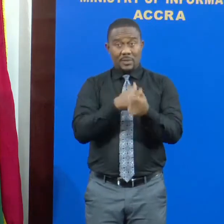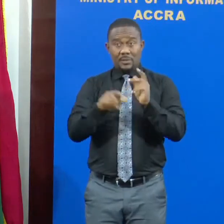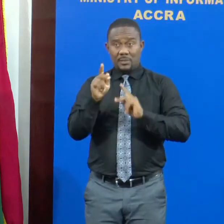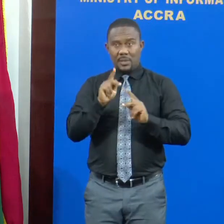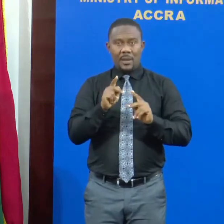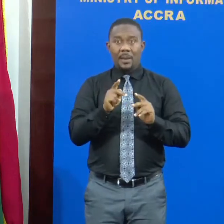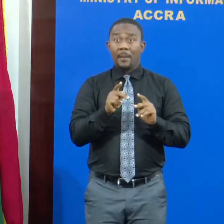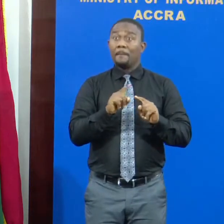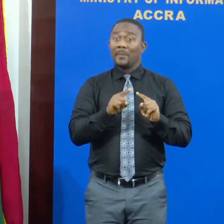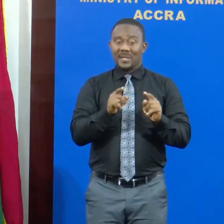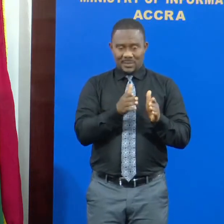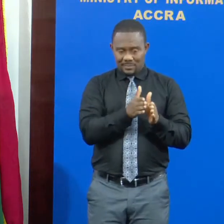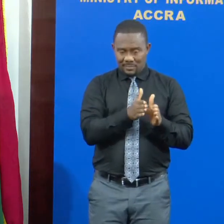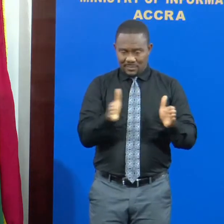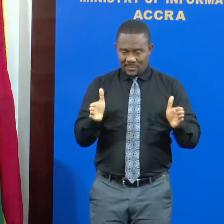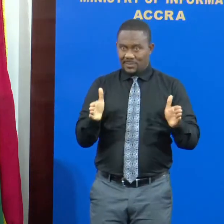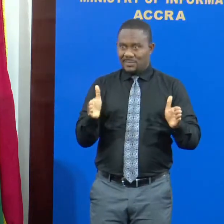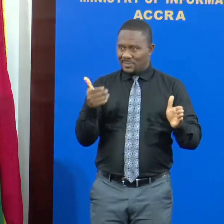After 10 years,